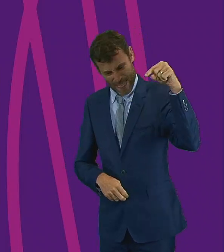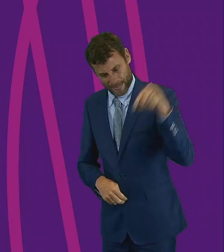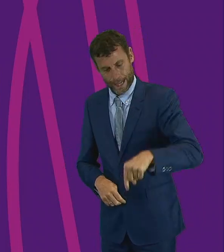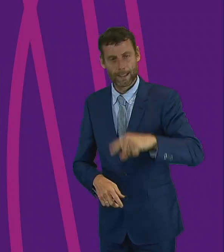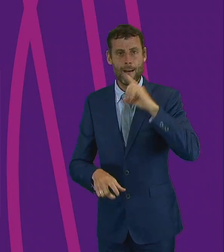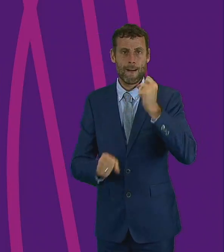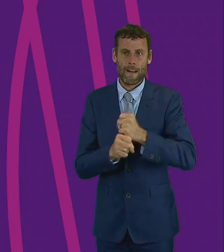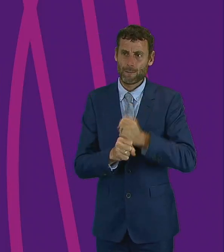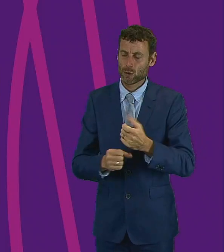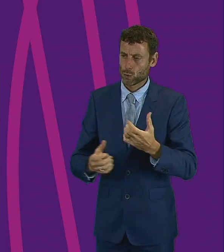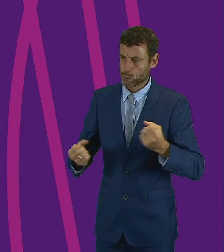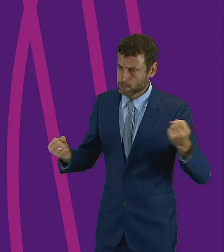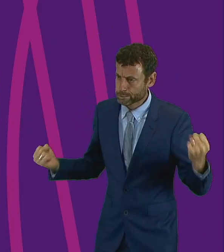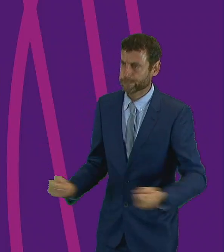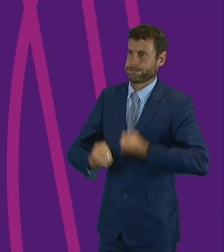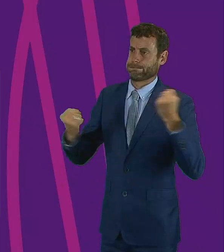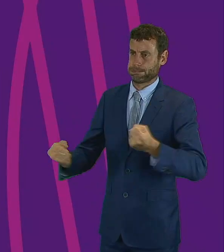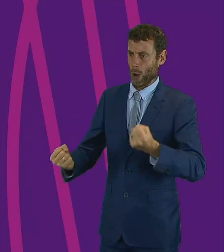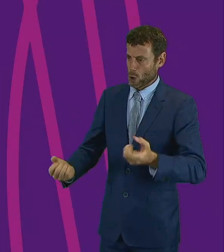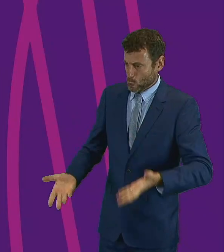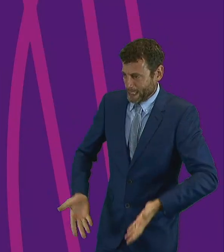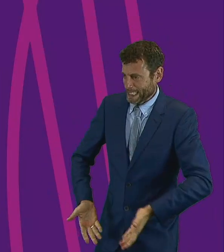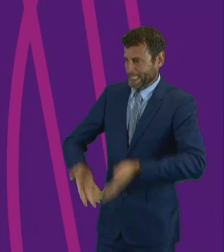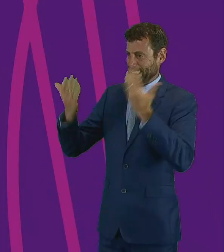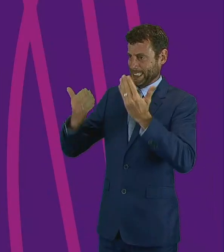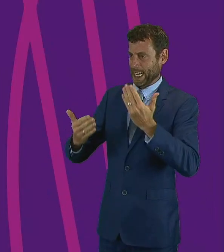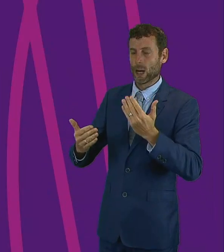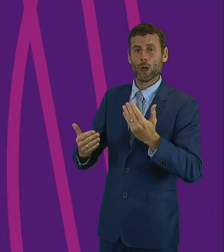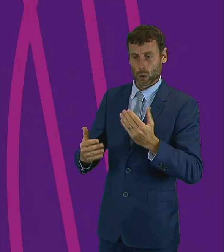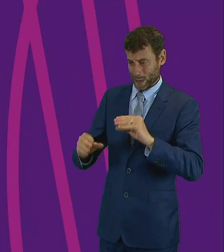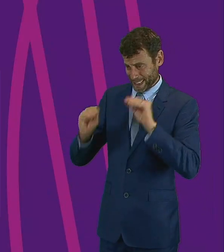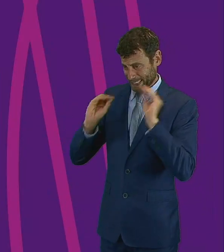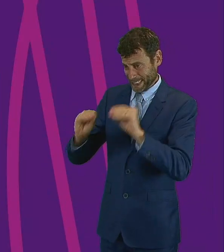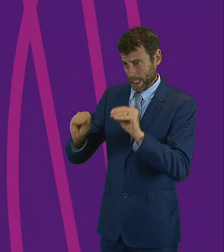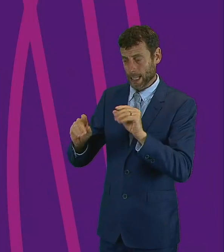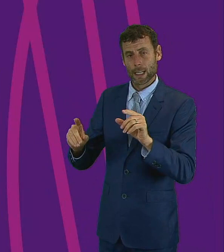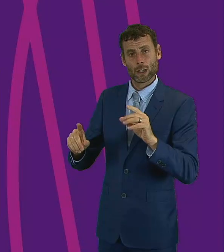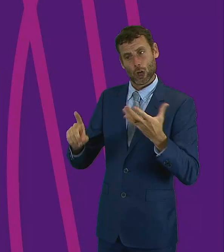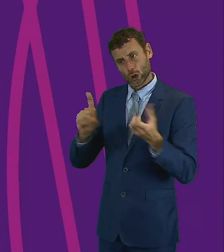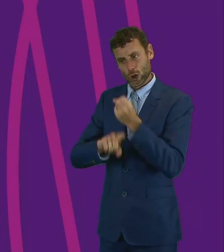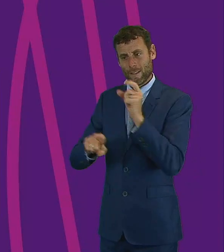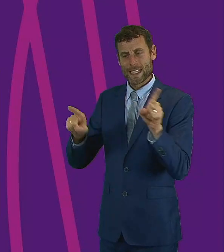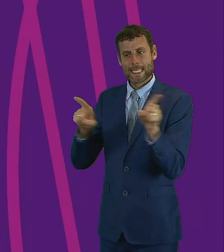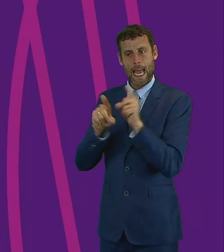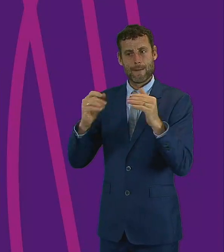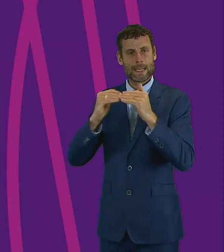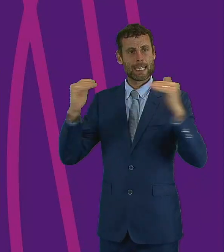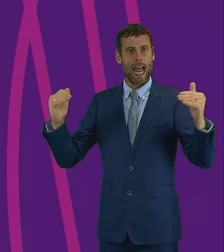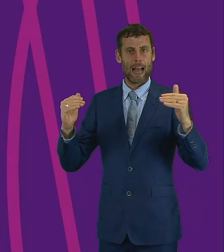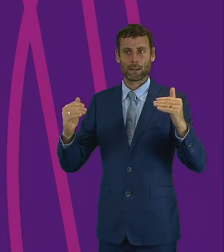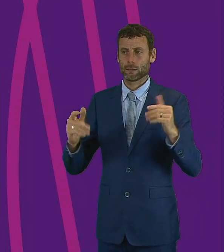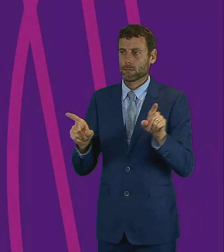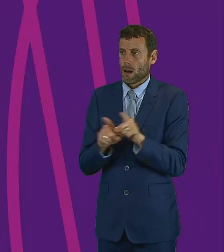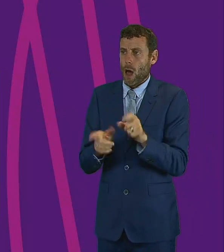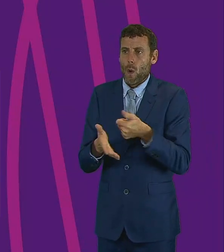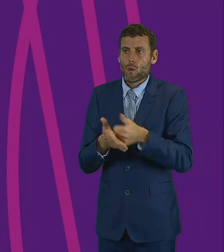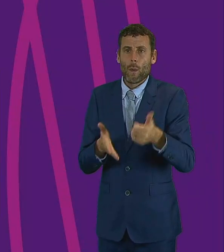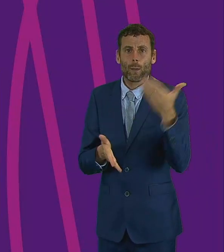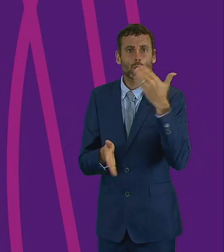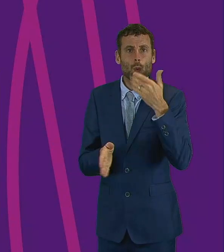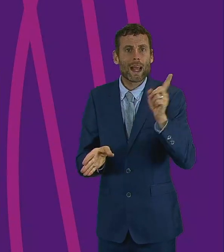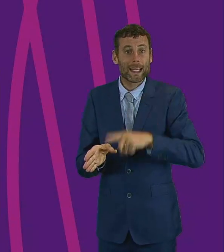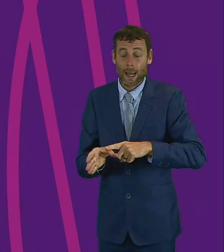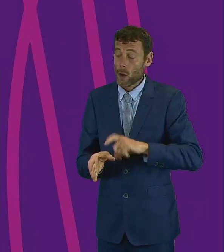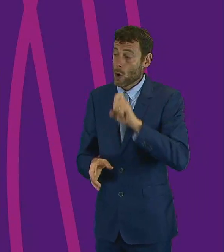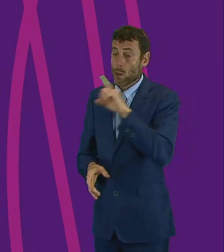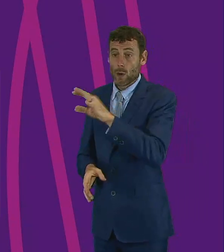ambition to deliver the same standards of teaching as in any normal school year and nothing less. So will the First Minister ask the SQA to think again?